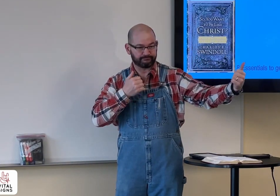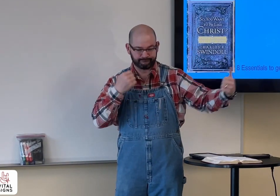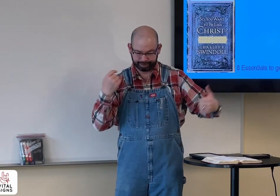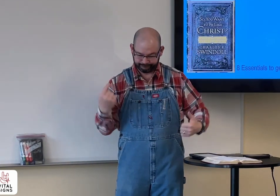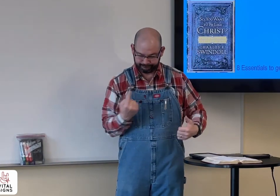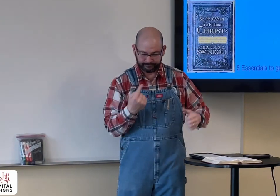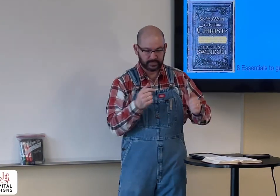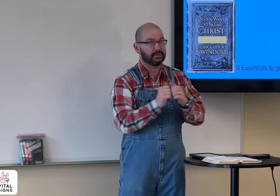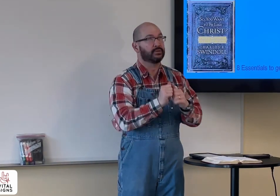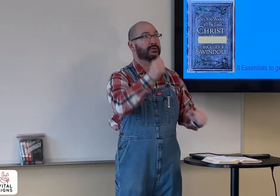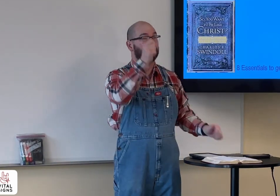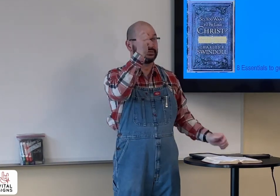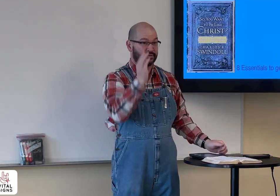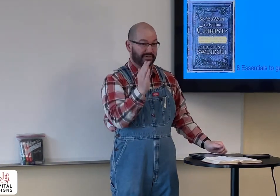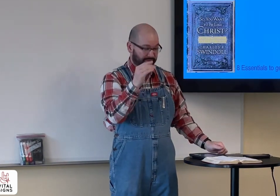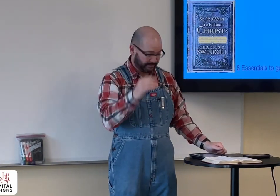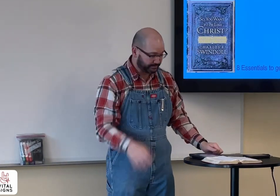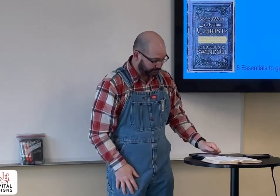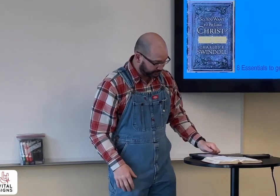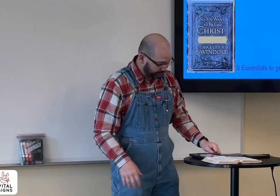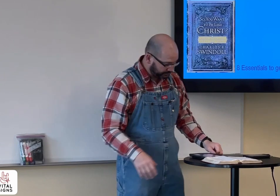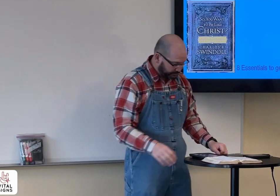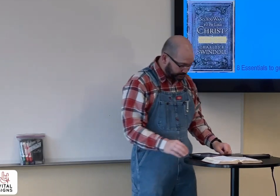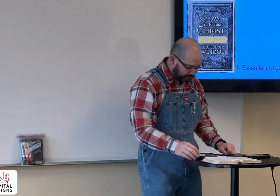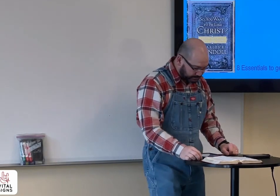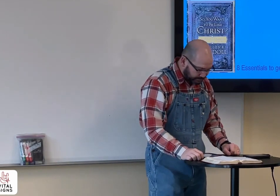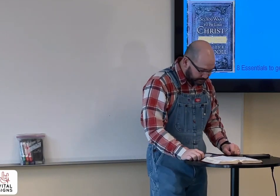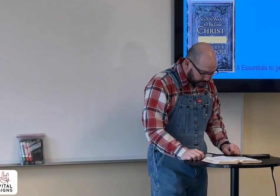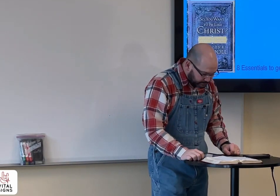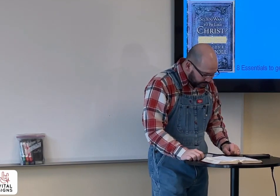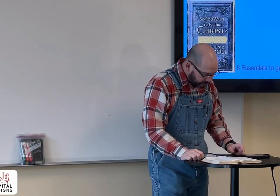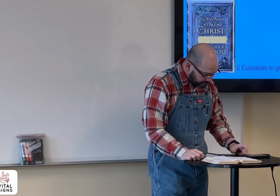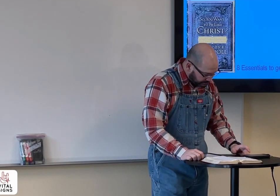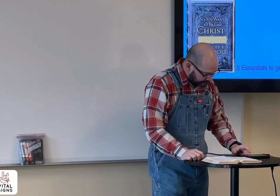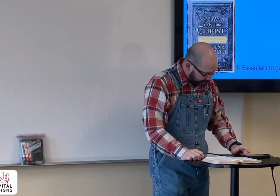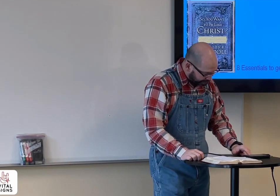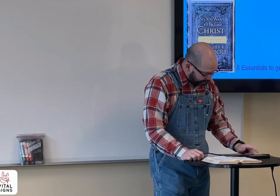time, and we just want to be alone together with God.